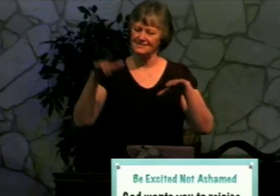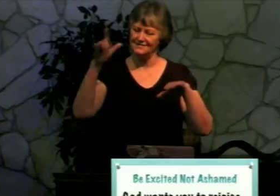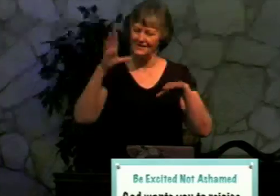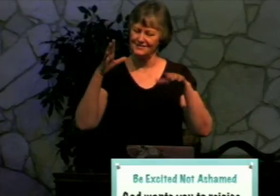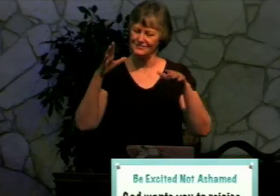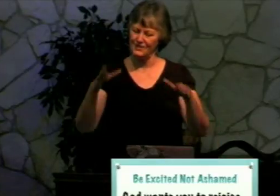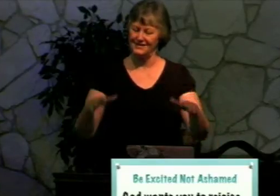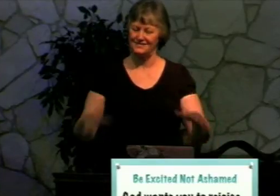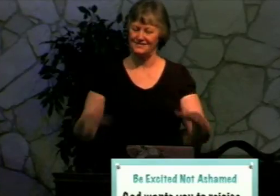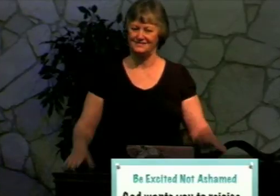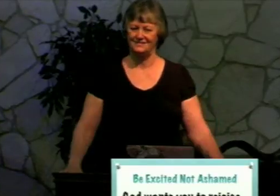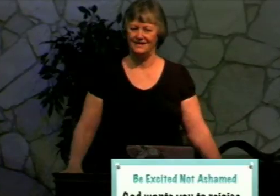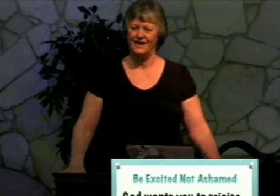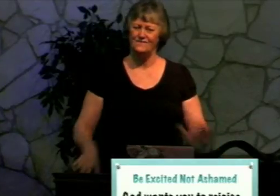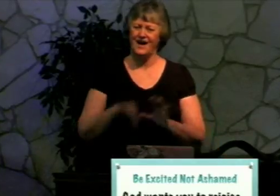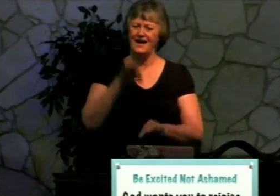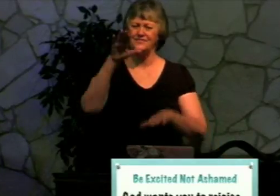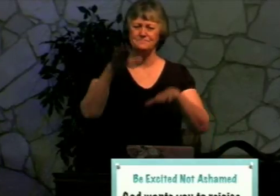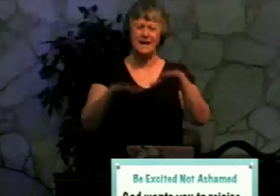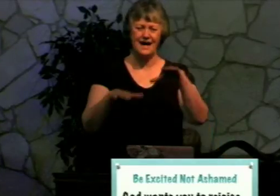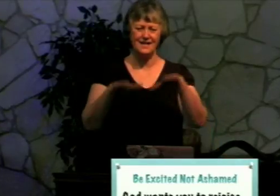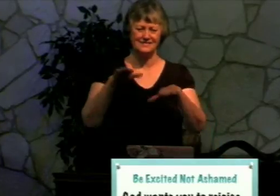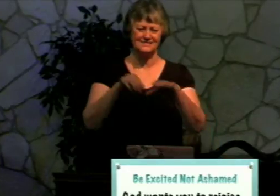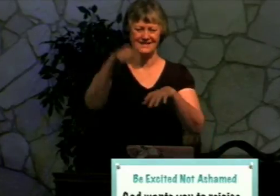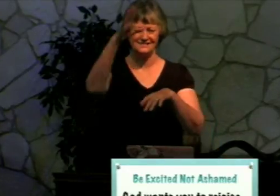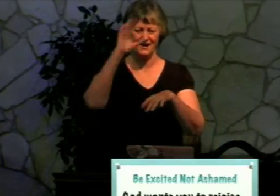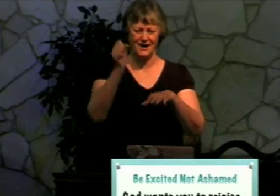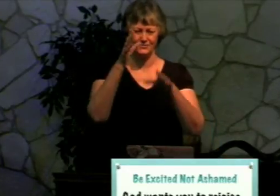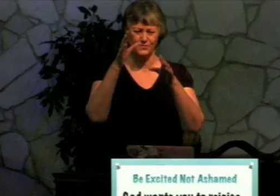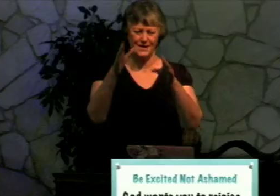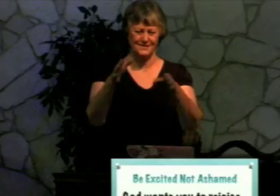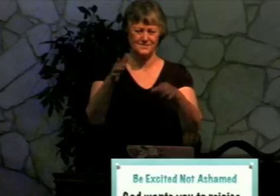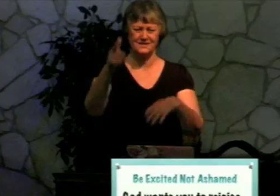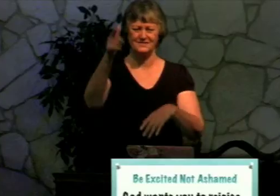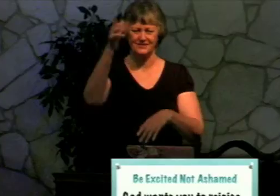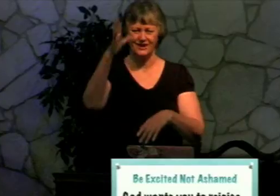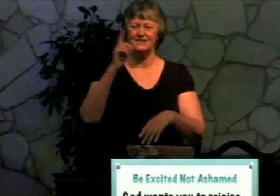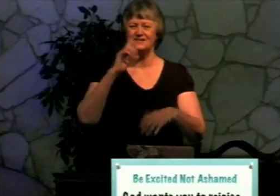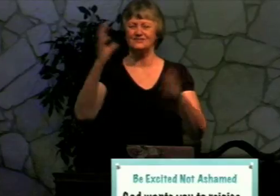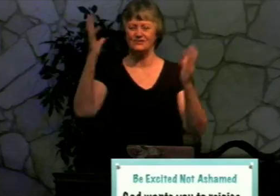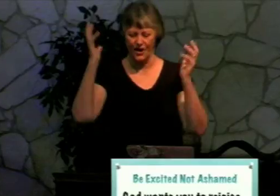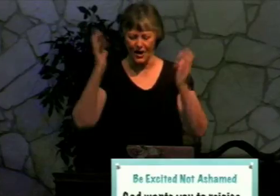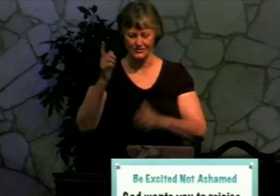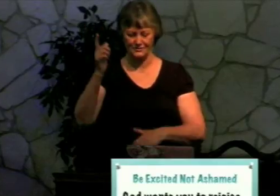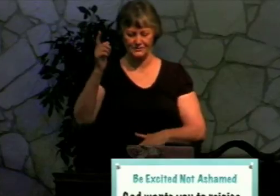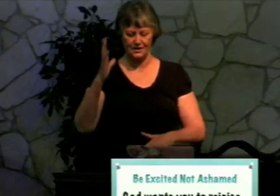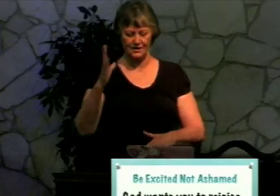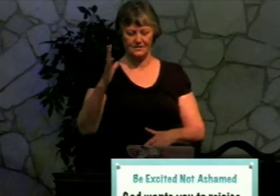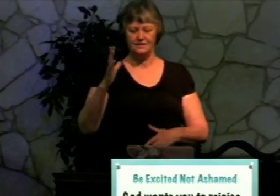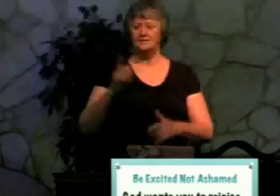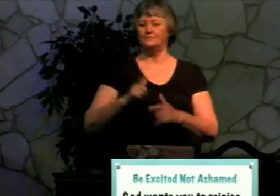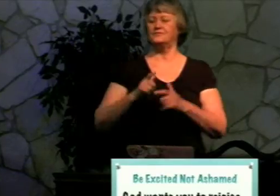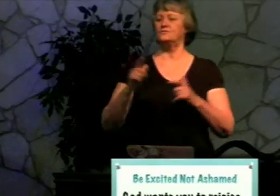in God's ways. Find the balance in God's ways, because God is an awesome God with